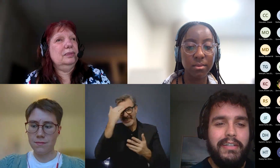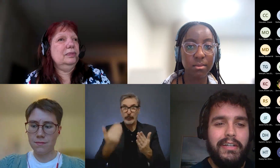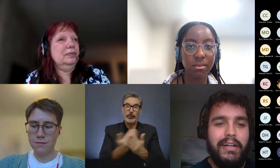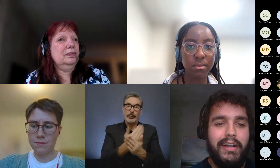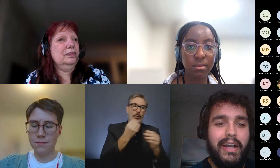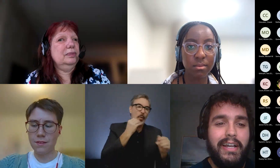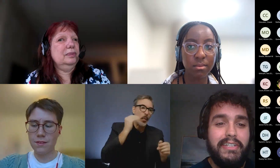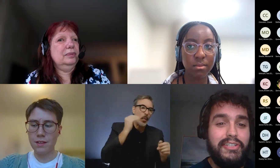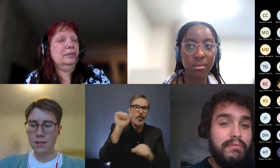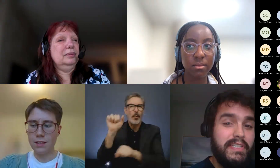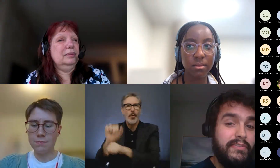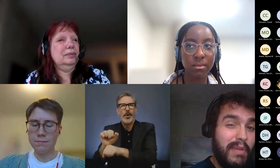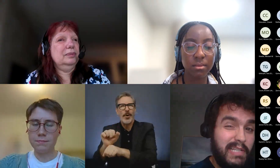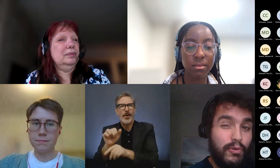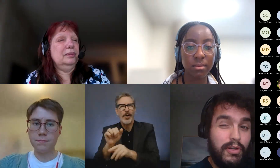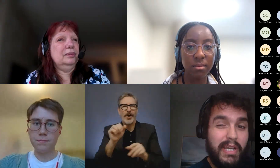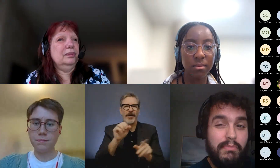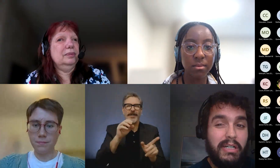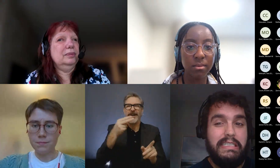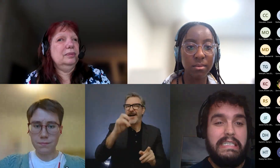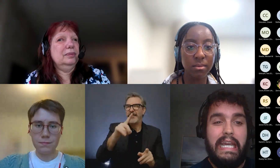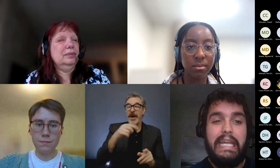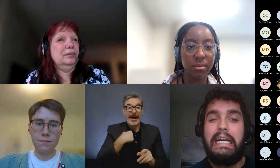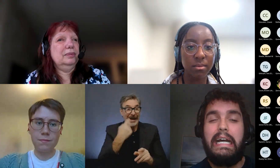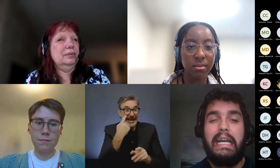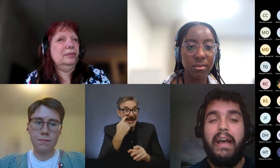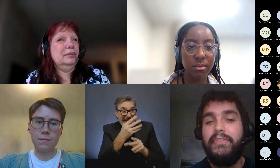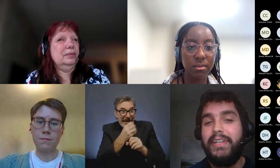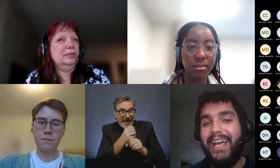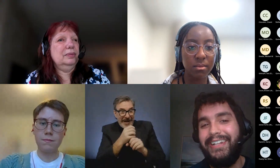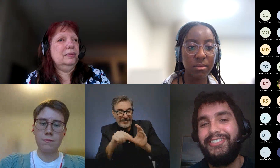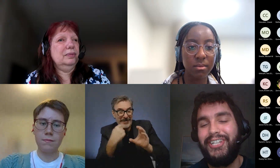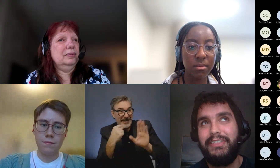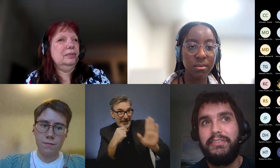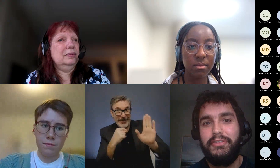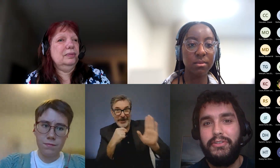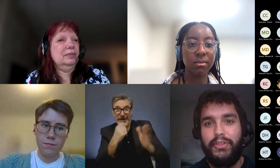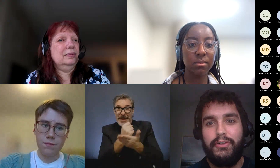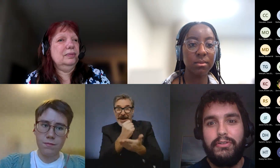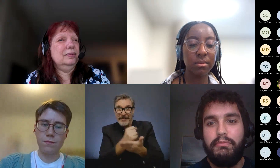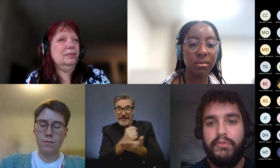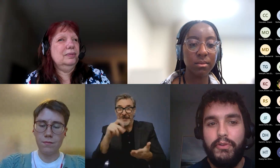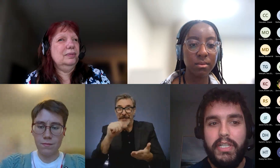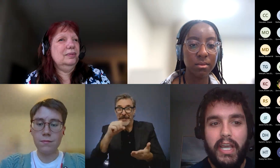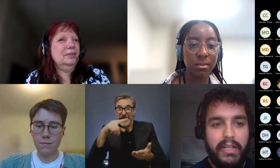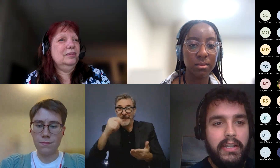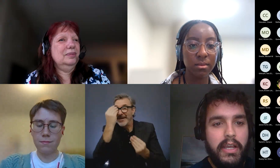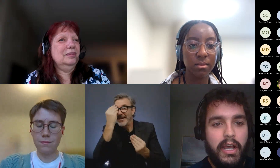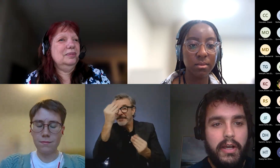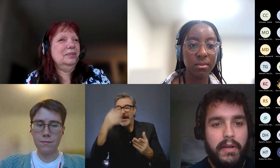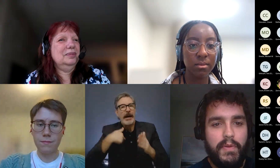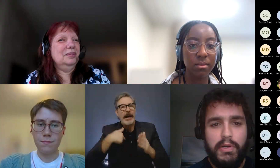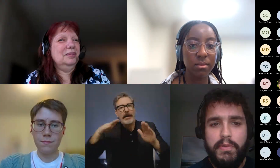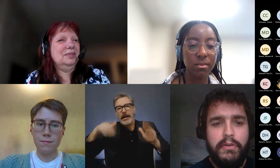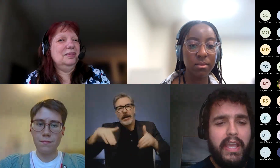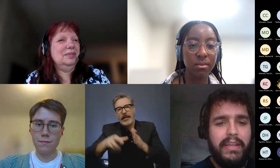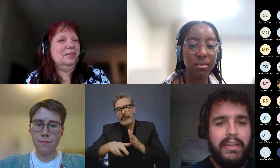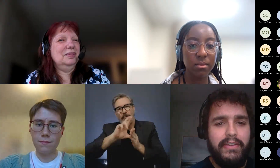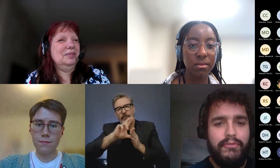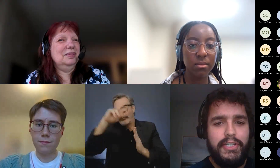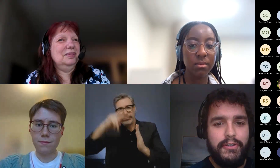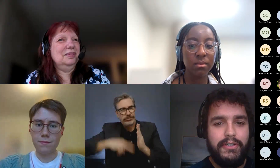workplace. As I just received your passport in my inbox today, I haven't had a chance to thoroughly review it yet. Would it